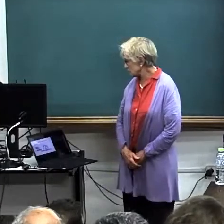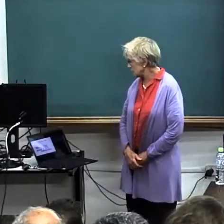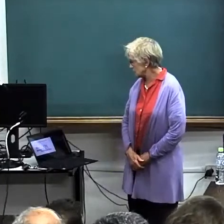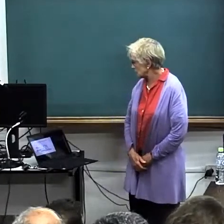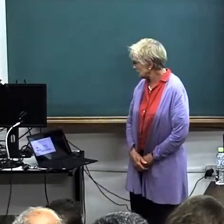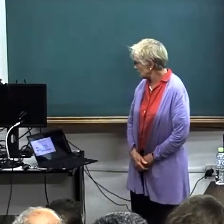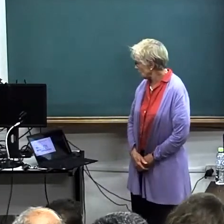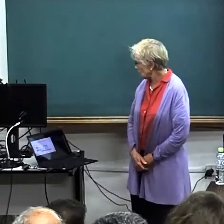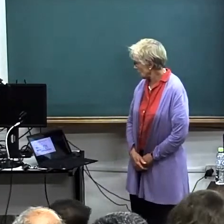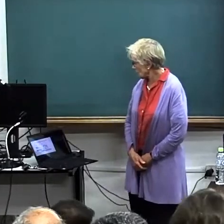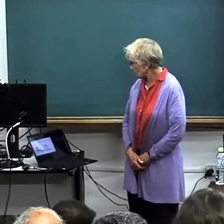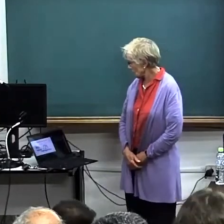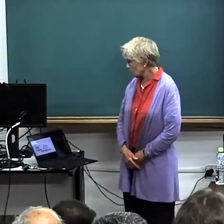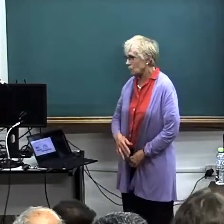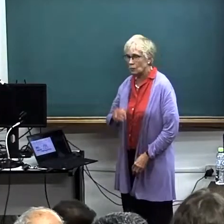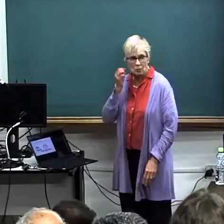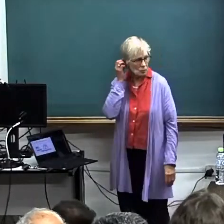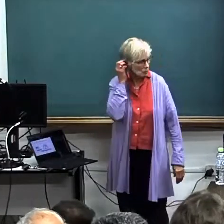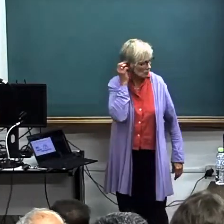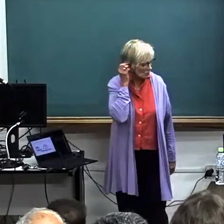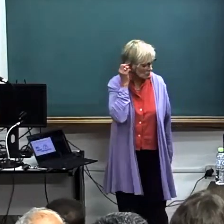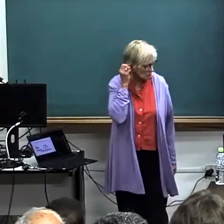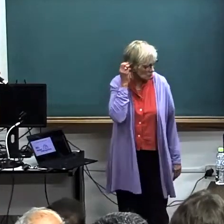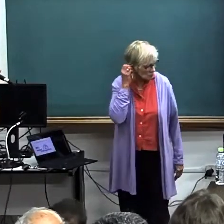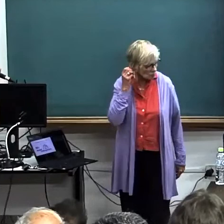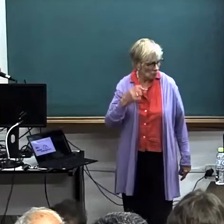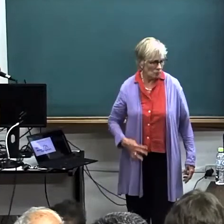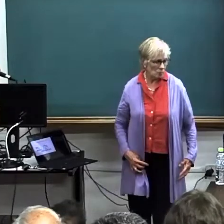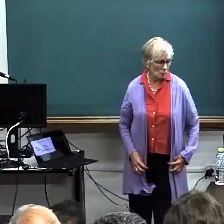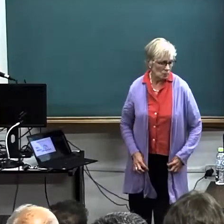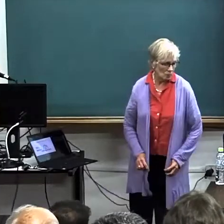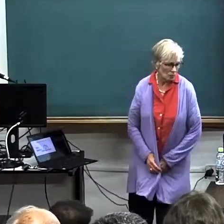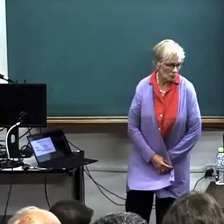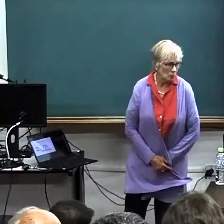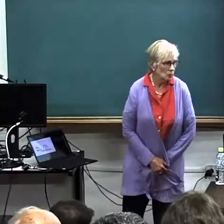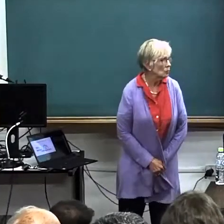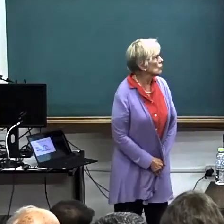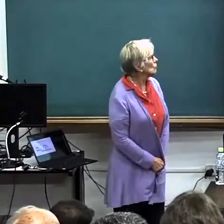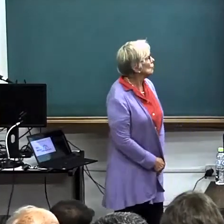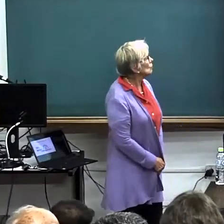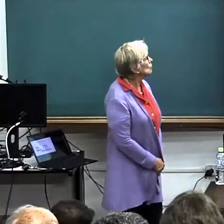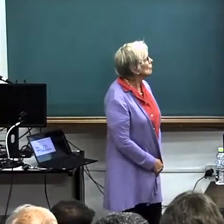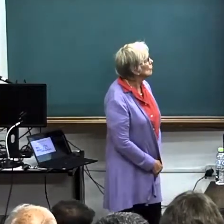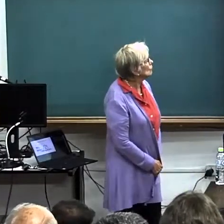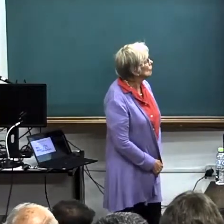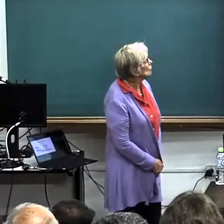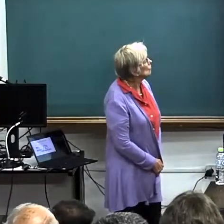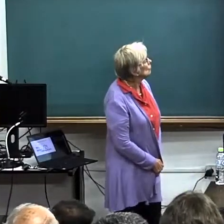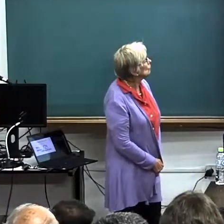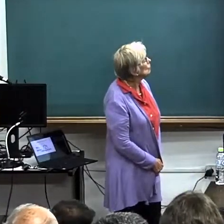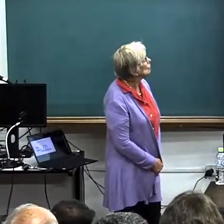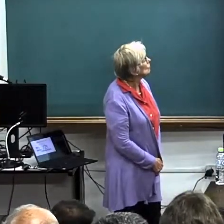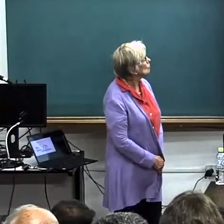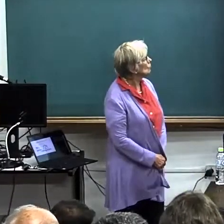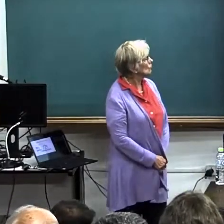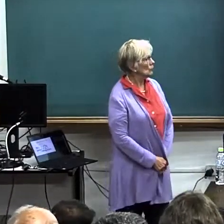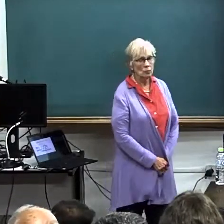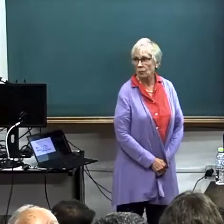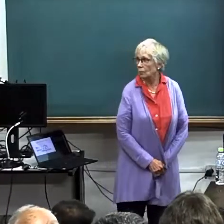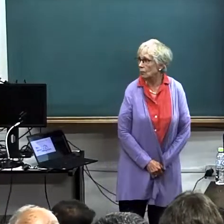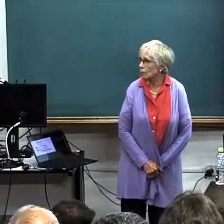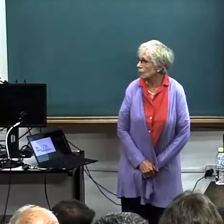de fortes e fracos, né, e o que a gente tem aí no slide é a árvore métrica